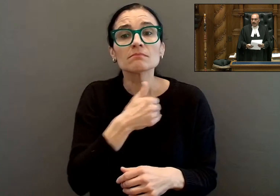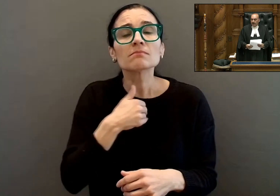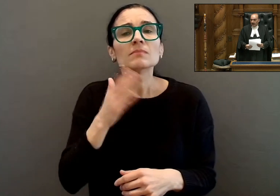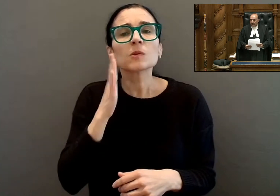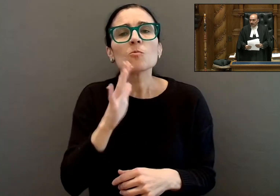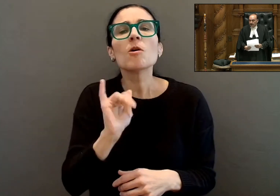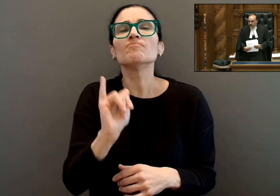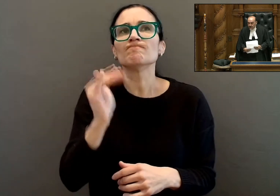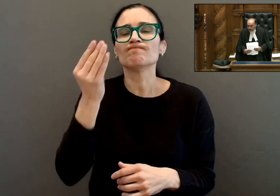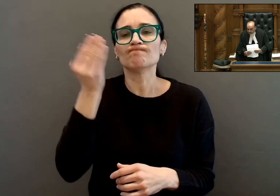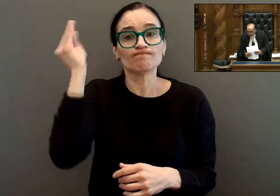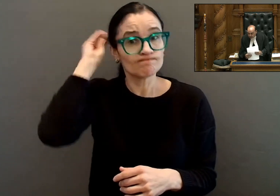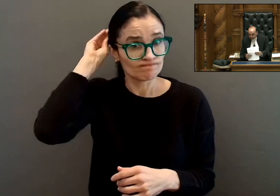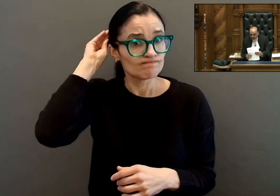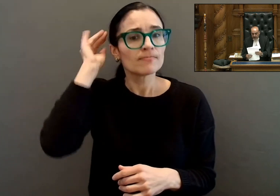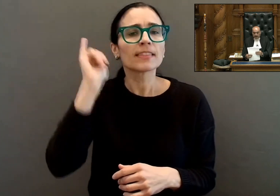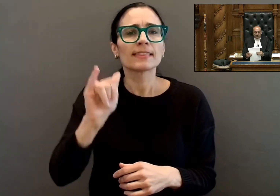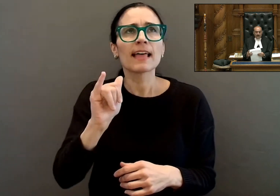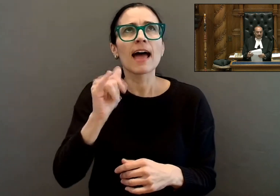time. Thank you.